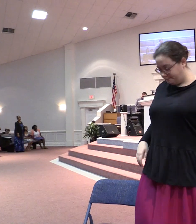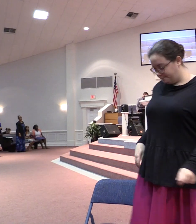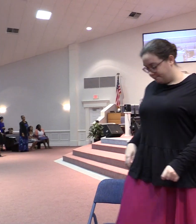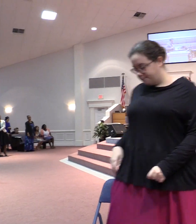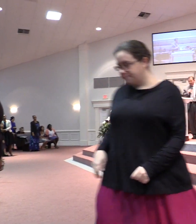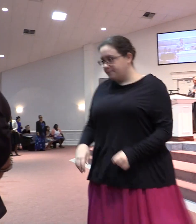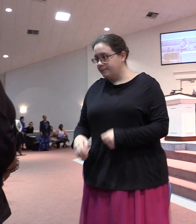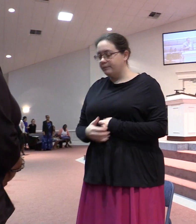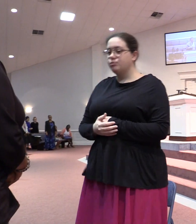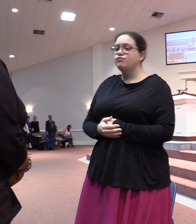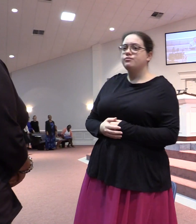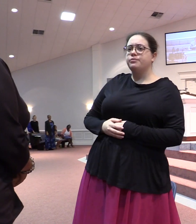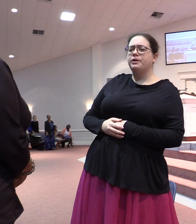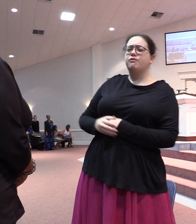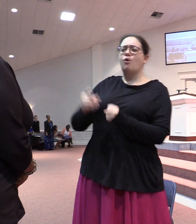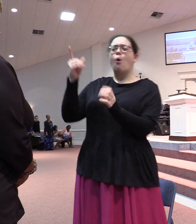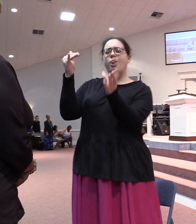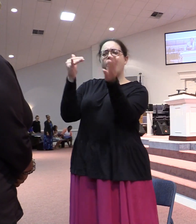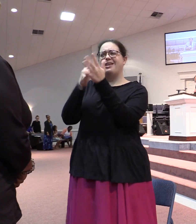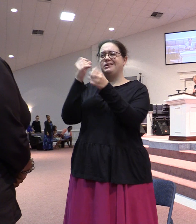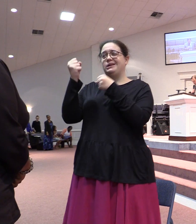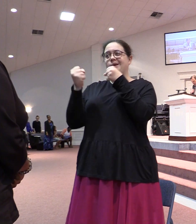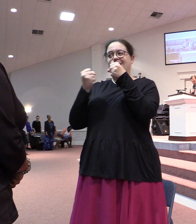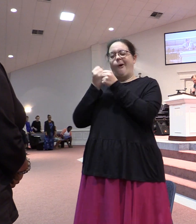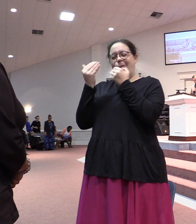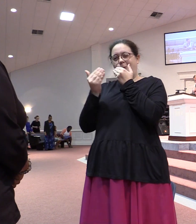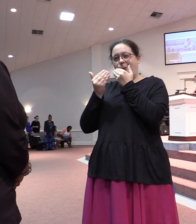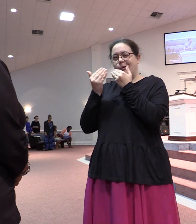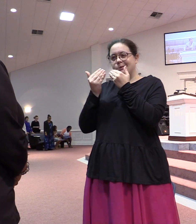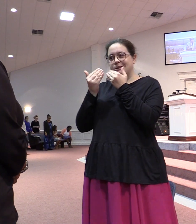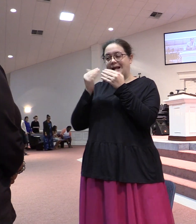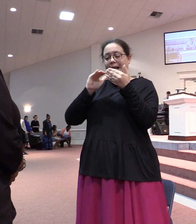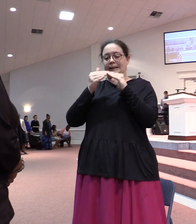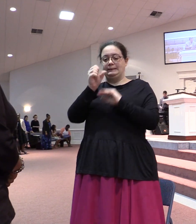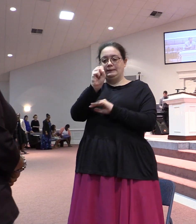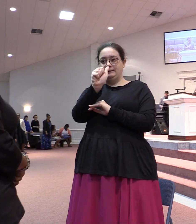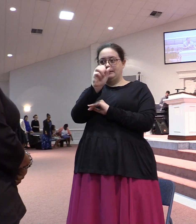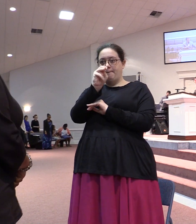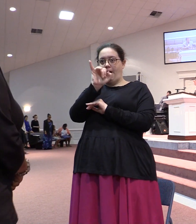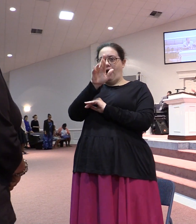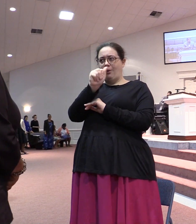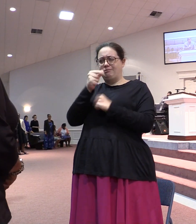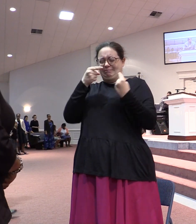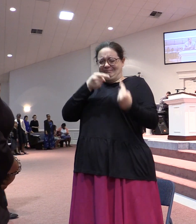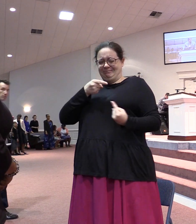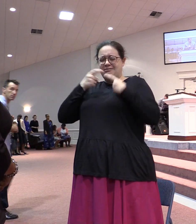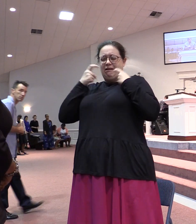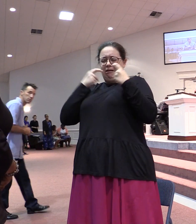So for 1,000 years almost, Samaria struggled with